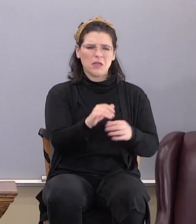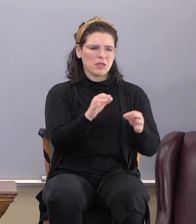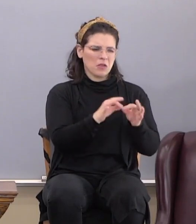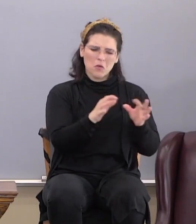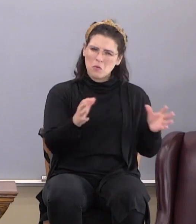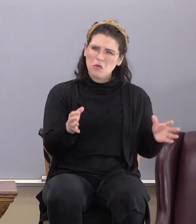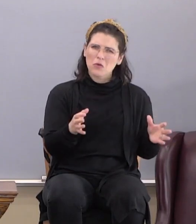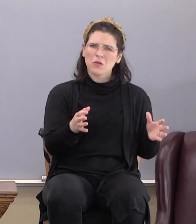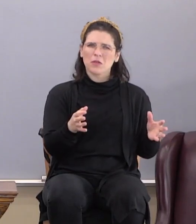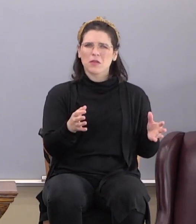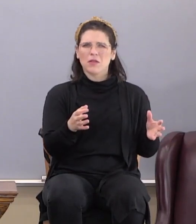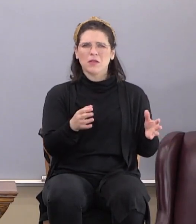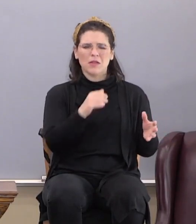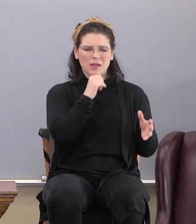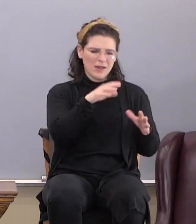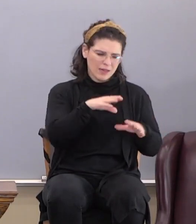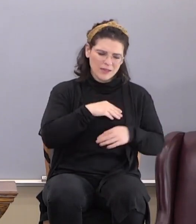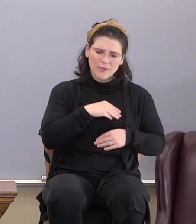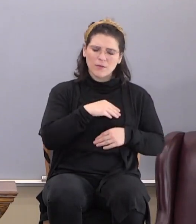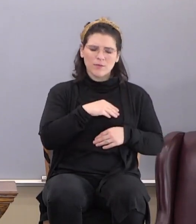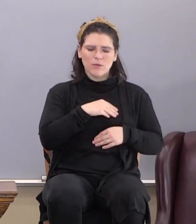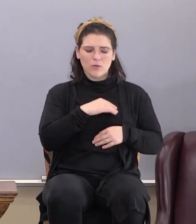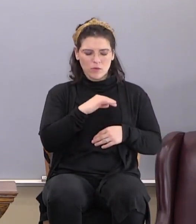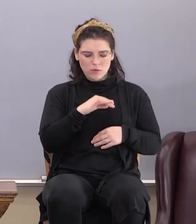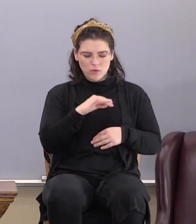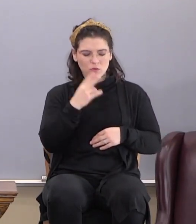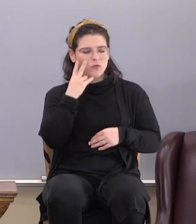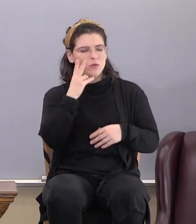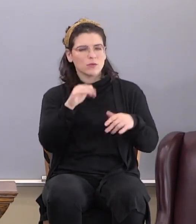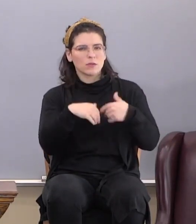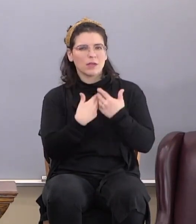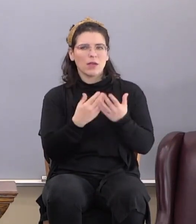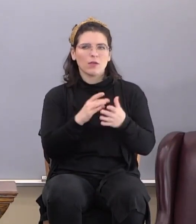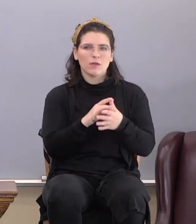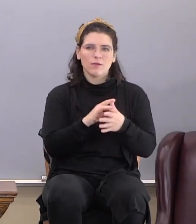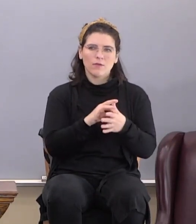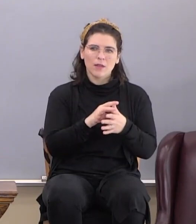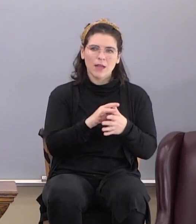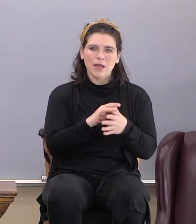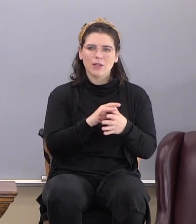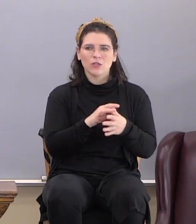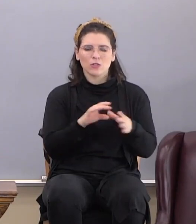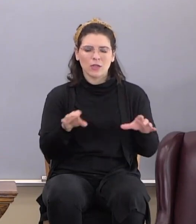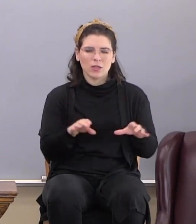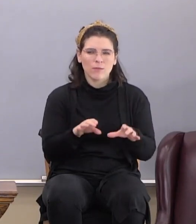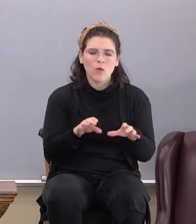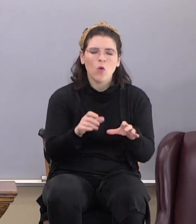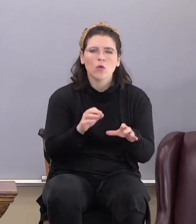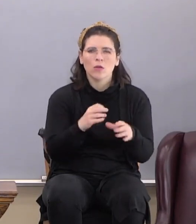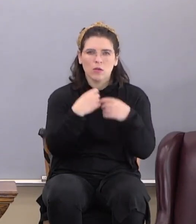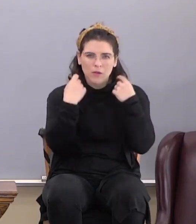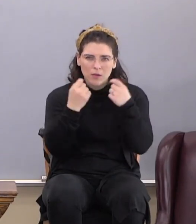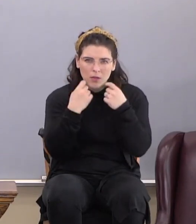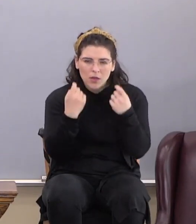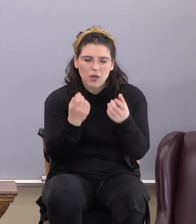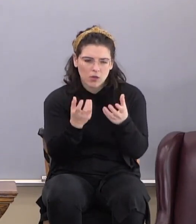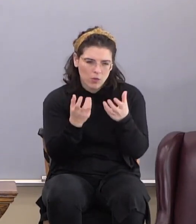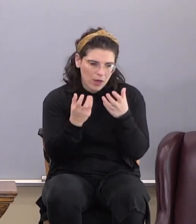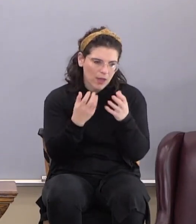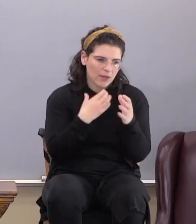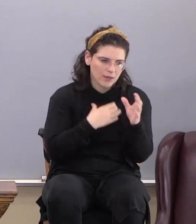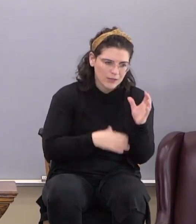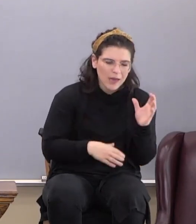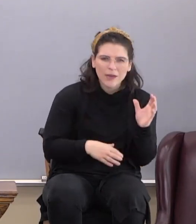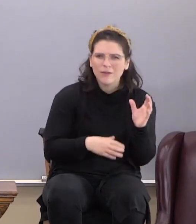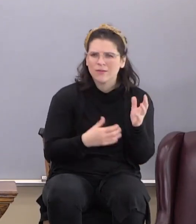unworthy and as unacceptable? You see how the flesh and the motions of sin and the lust and the